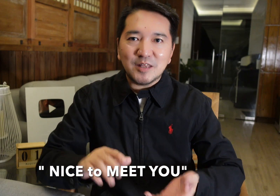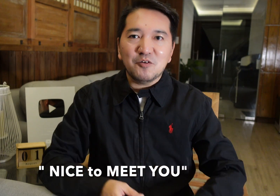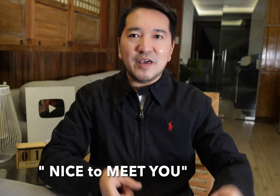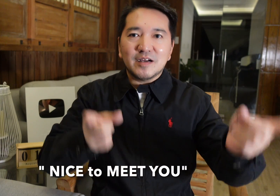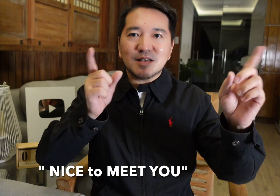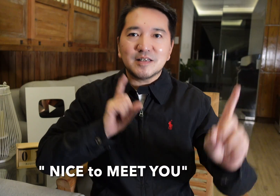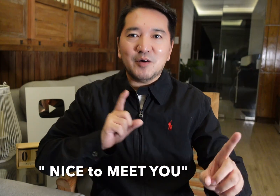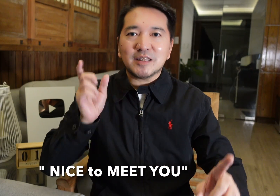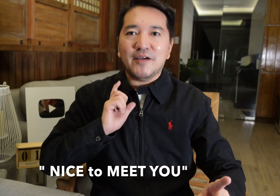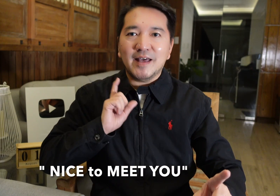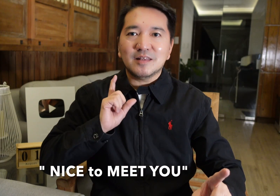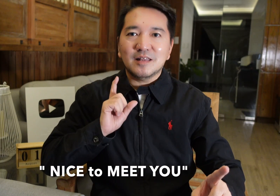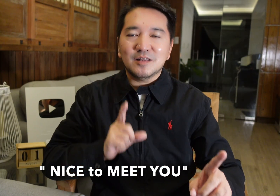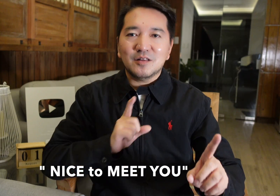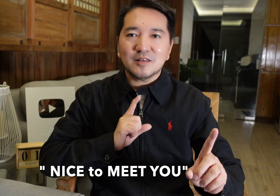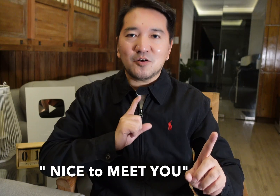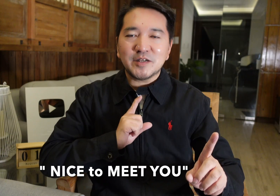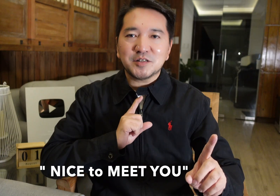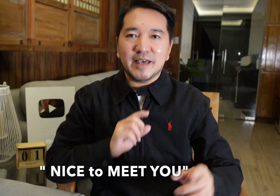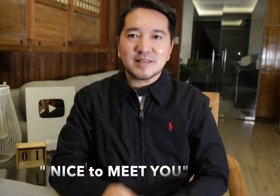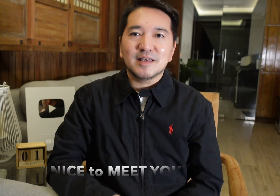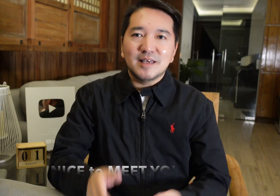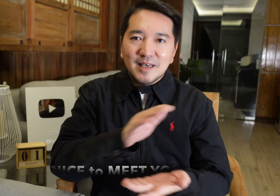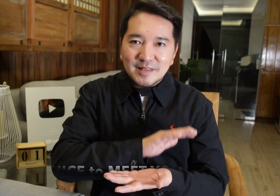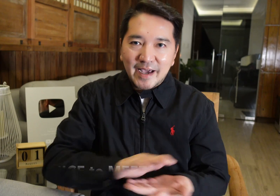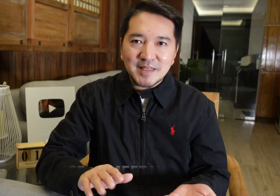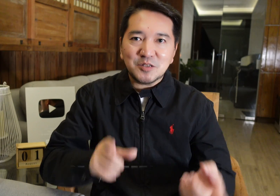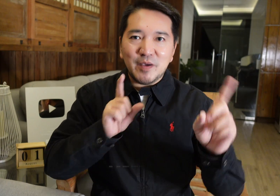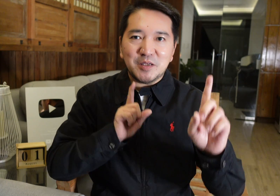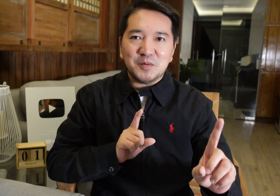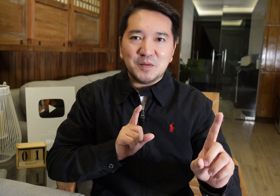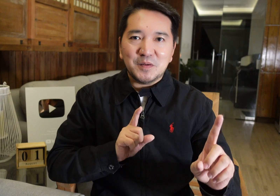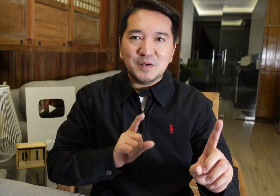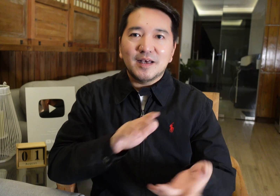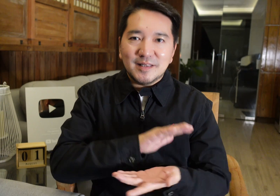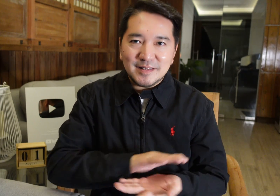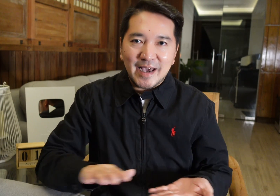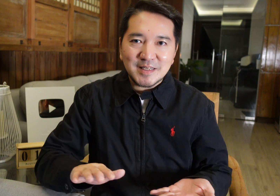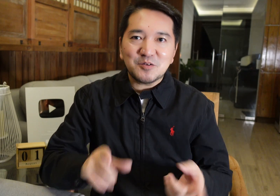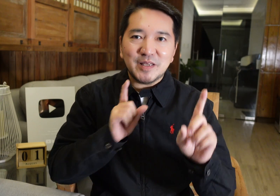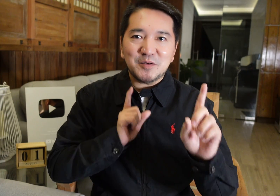2 fingers, yung active hand, towards your chest. Nice to meet you. Nice to meet you.